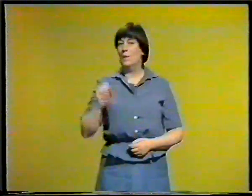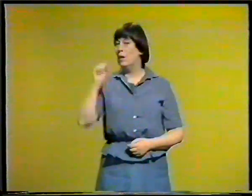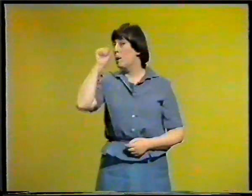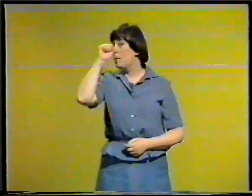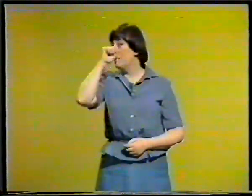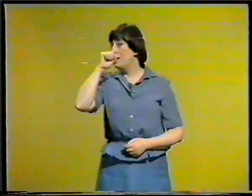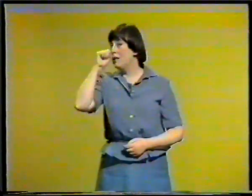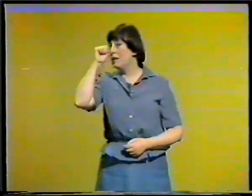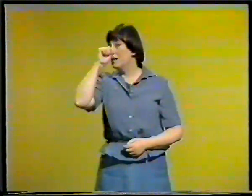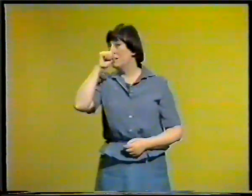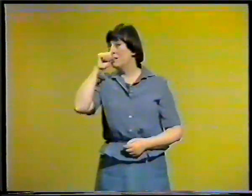Pig.